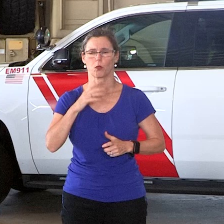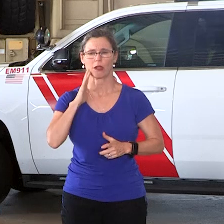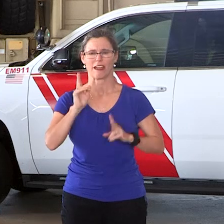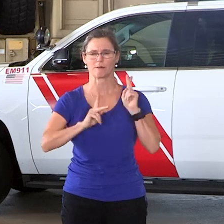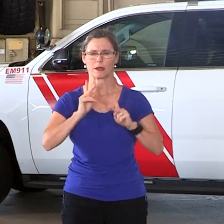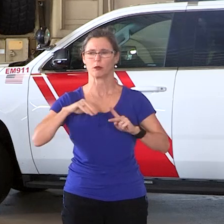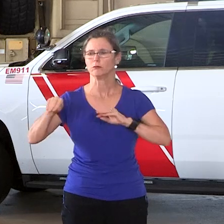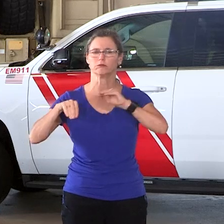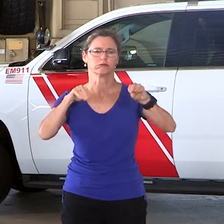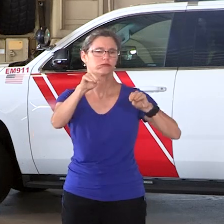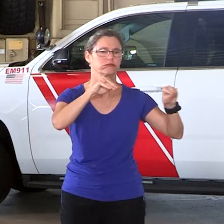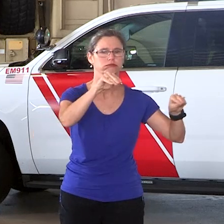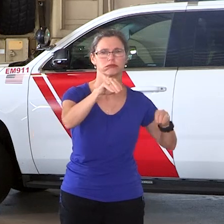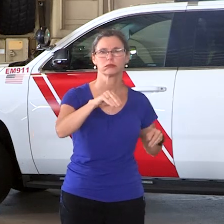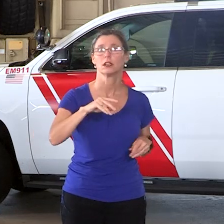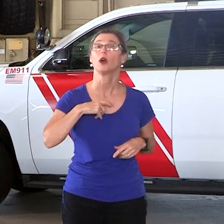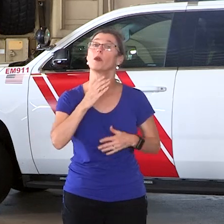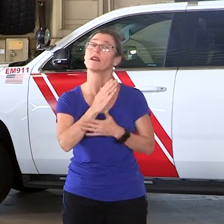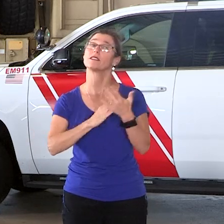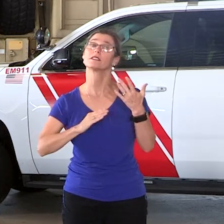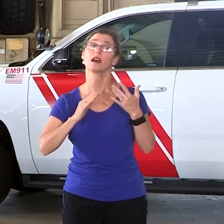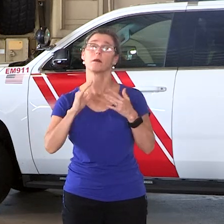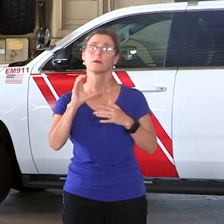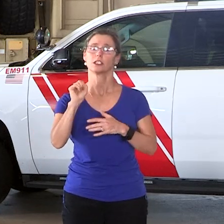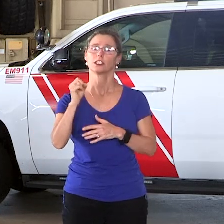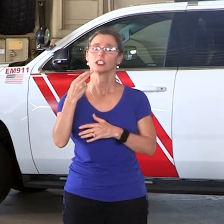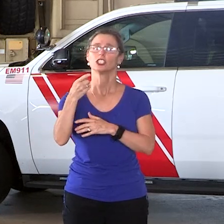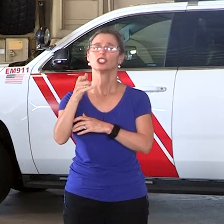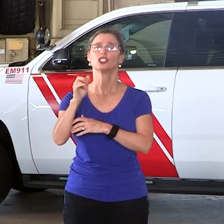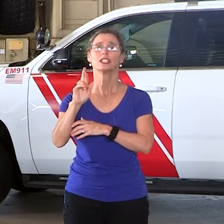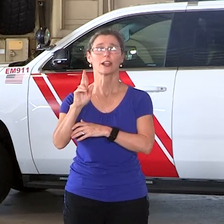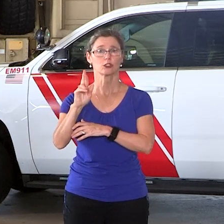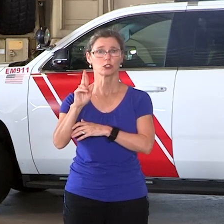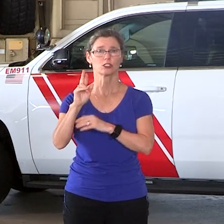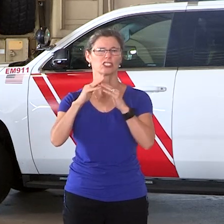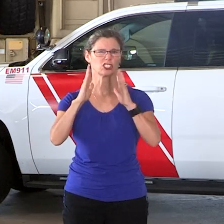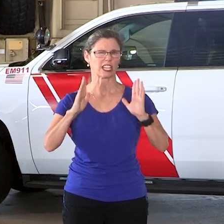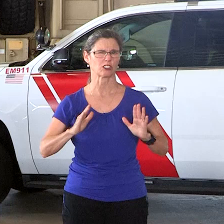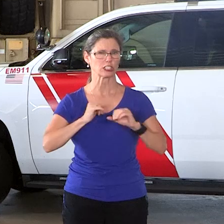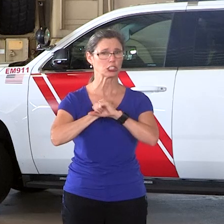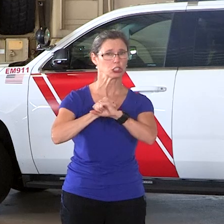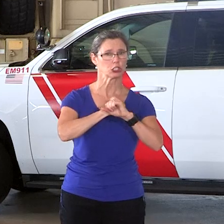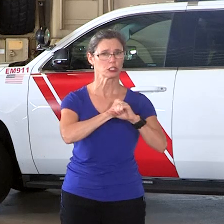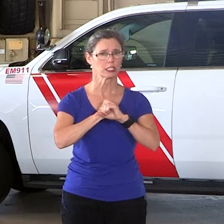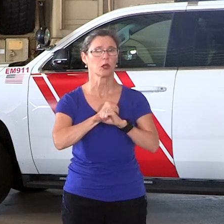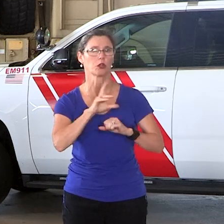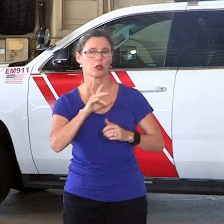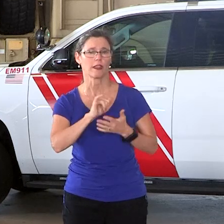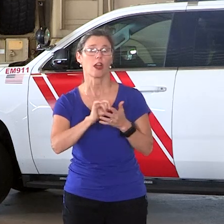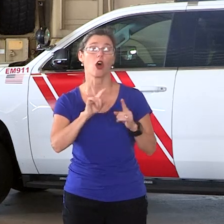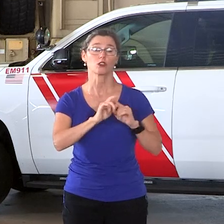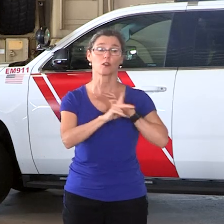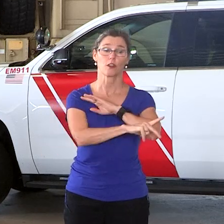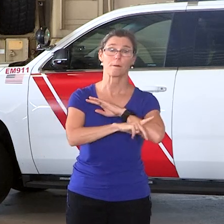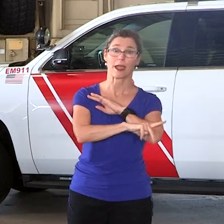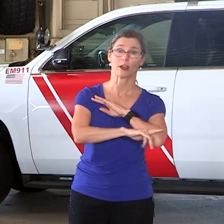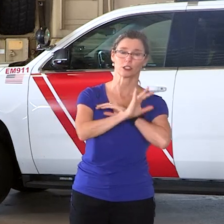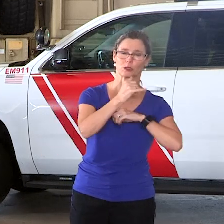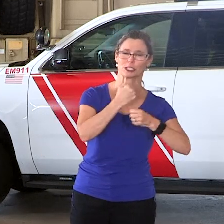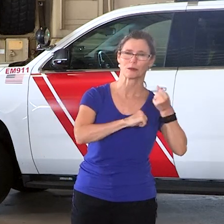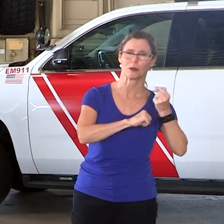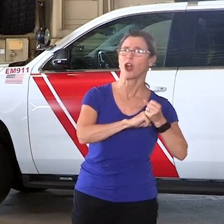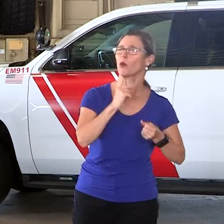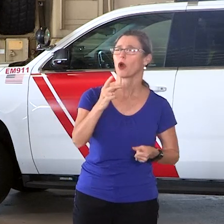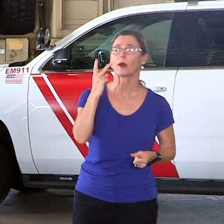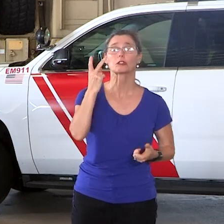missions. We're also doing some shelter security. We're supporting our parish EOCs with liaison officers, and we're always looking